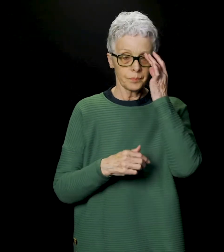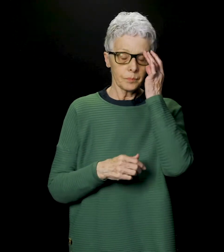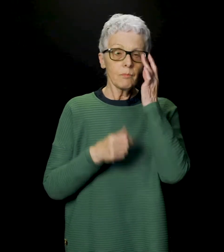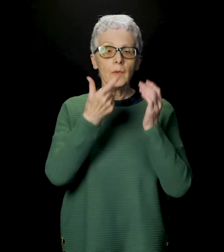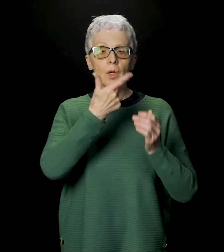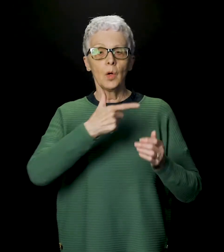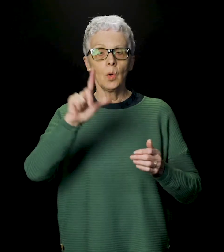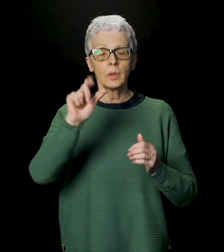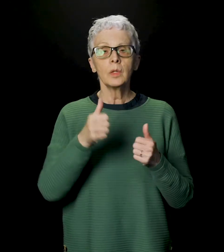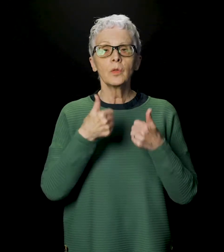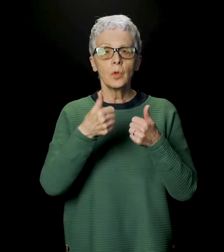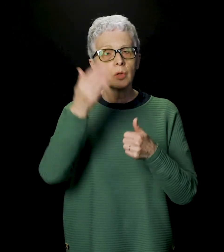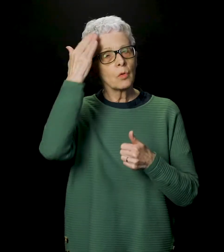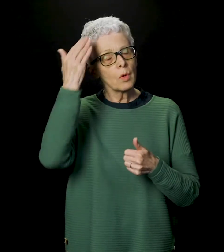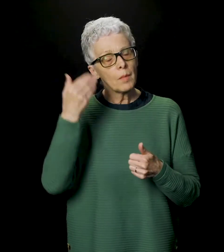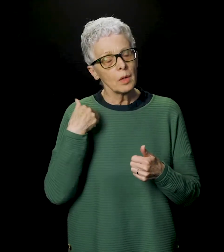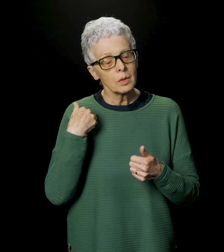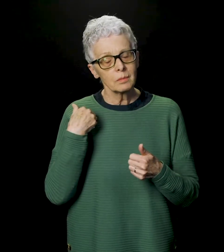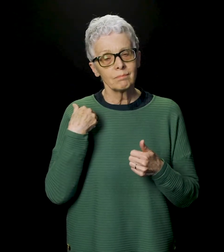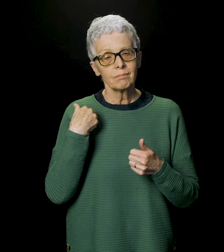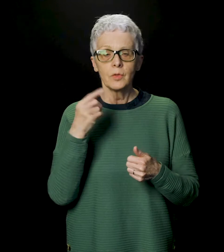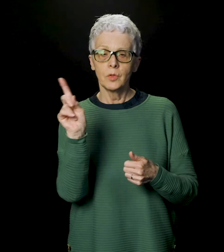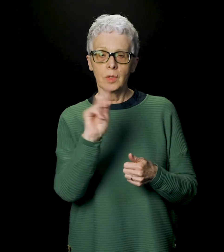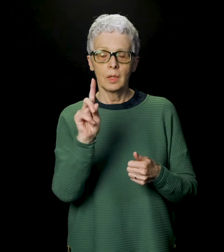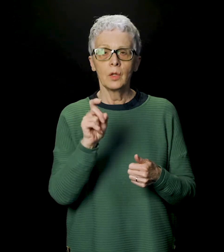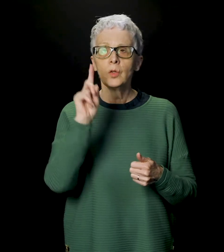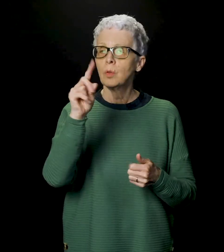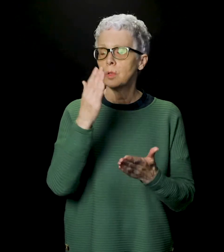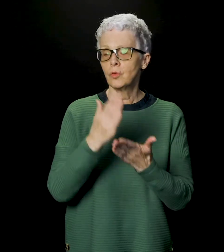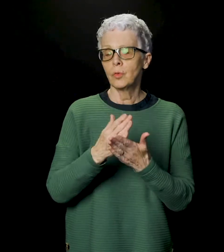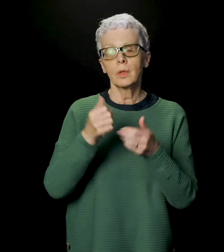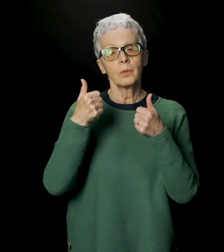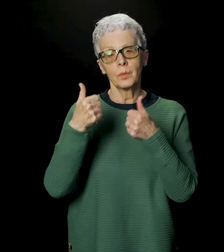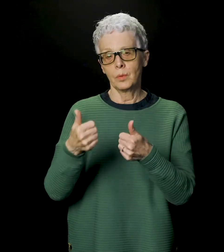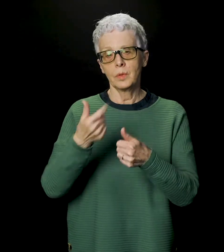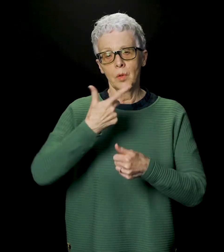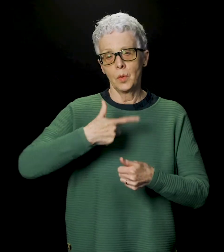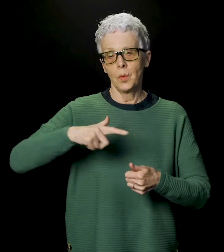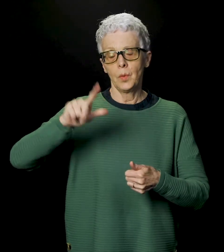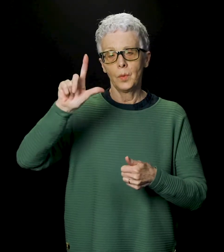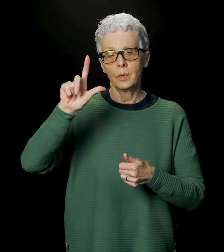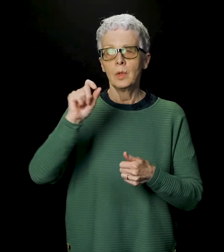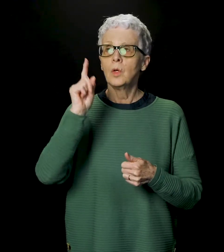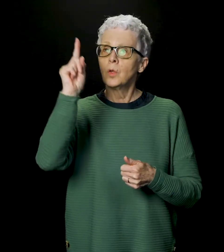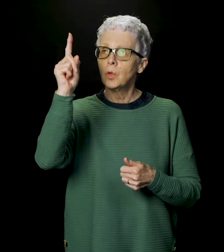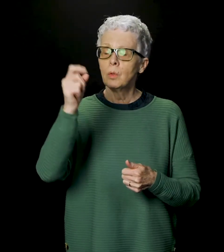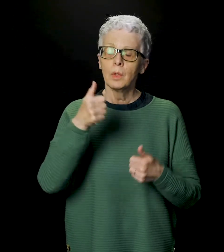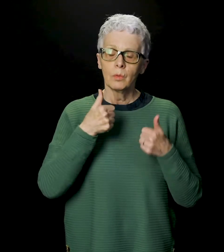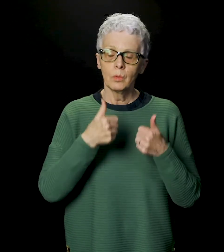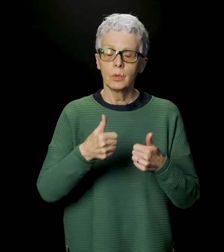it's so good to be reminded of that today. That you are good, Lord. That you are a good